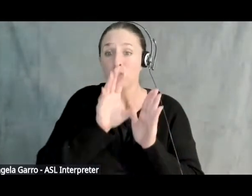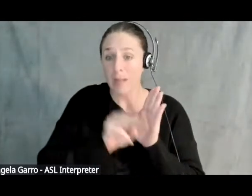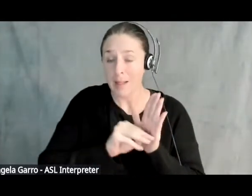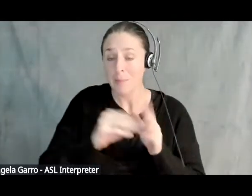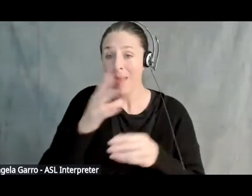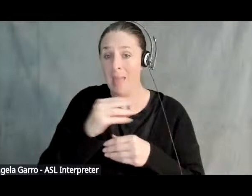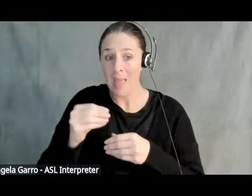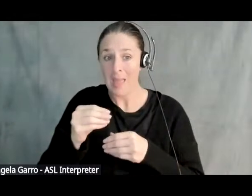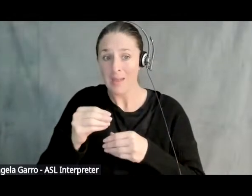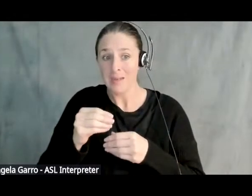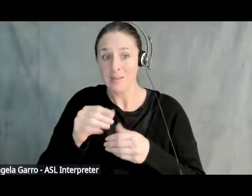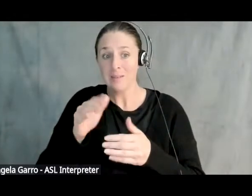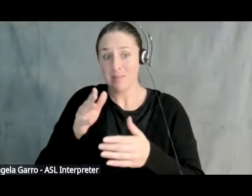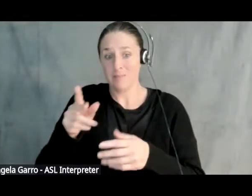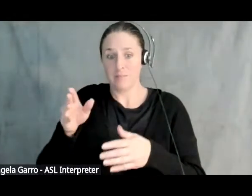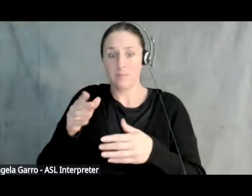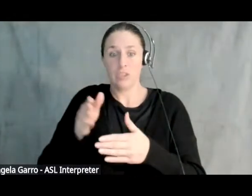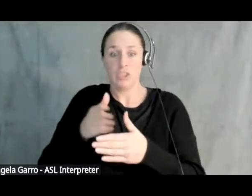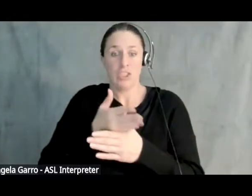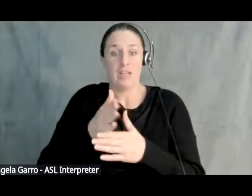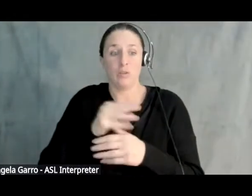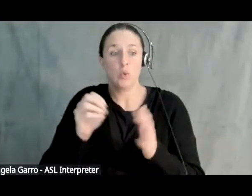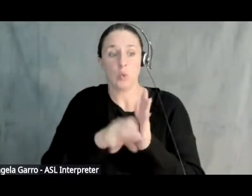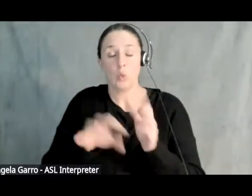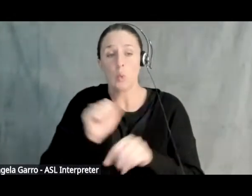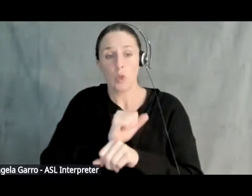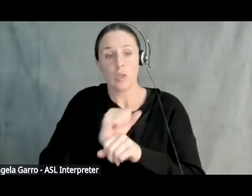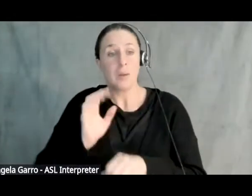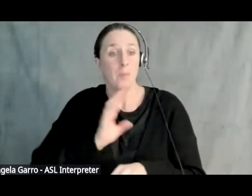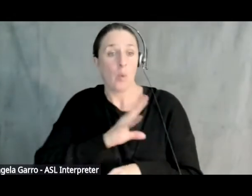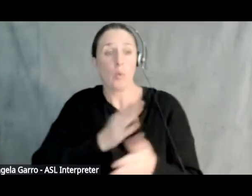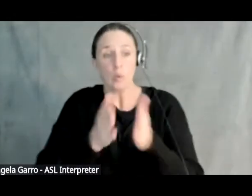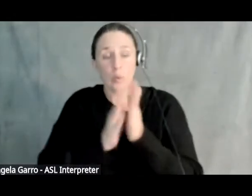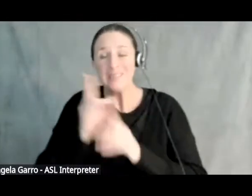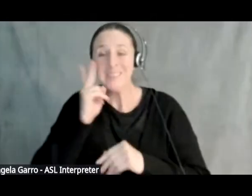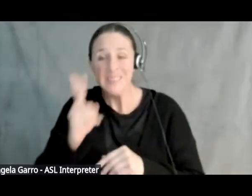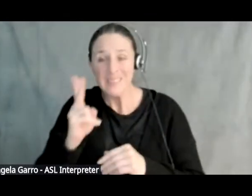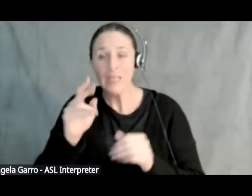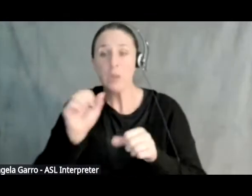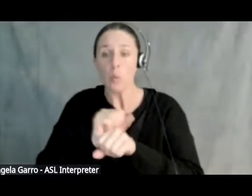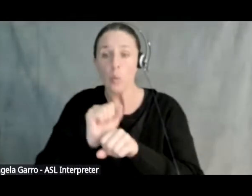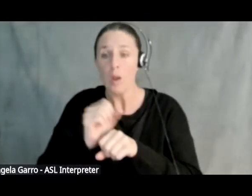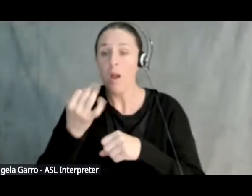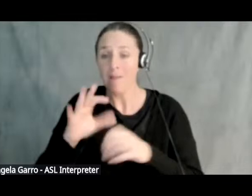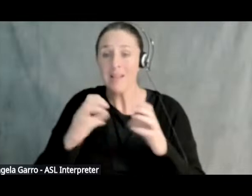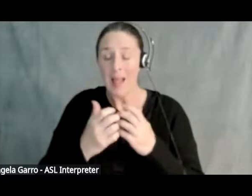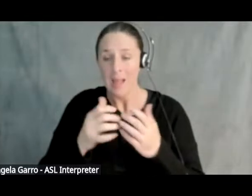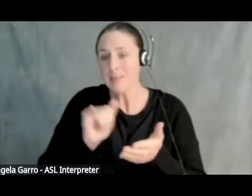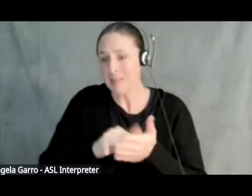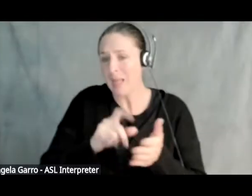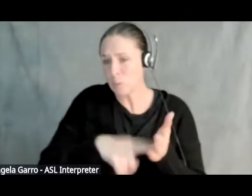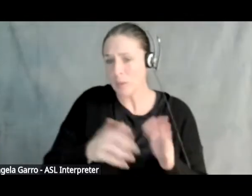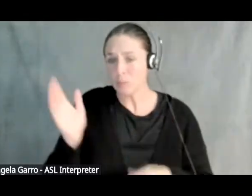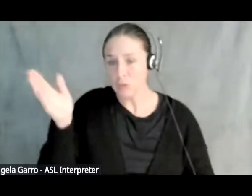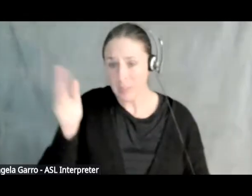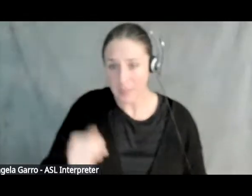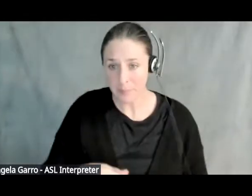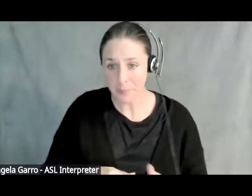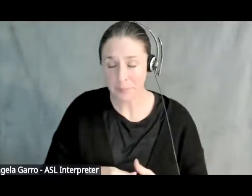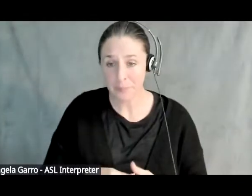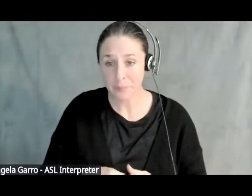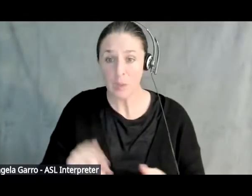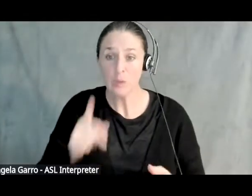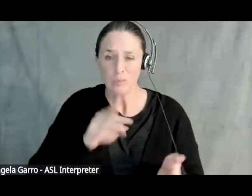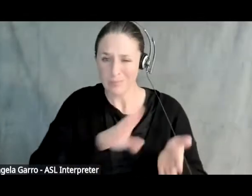artifacts shared were a student work. The board requested to see the work of the class, and that is what it was presented. To dismiss it as a sales